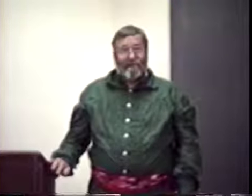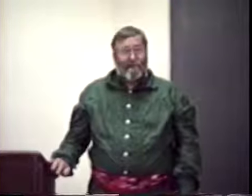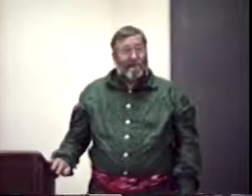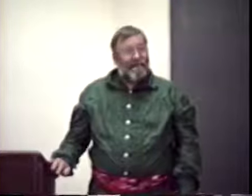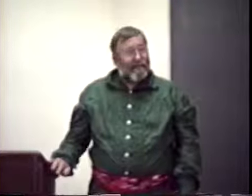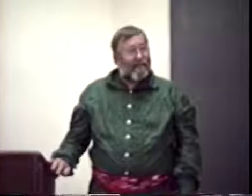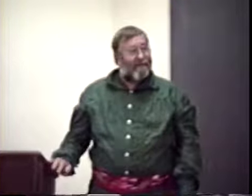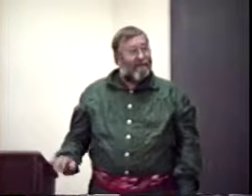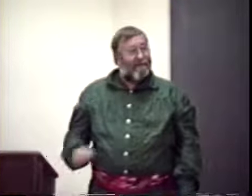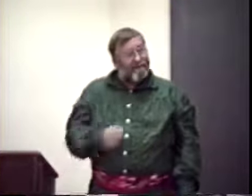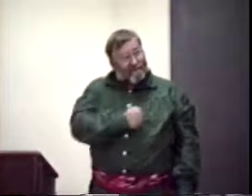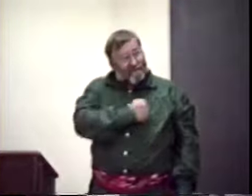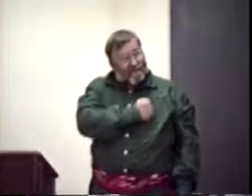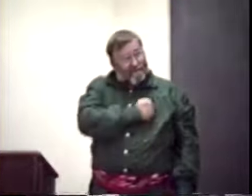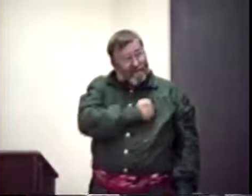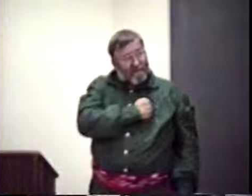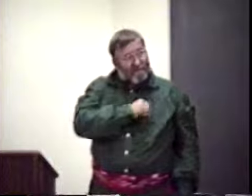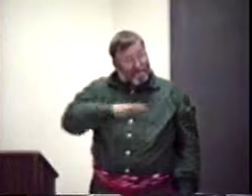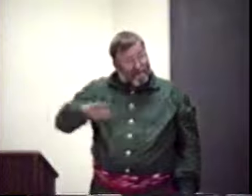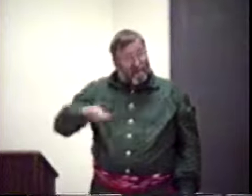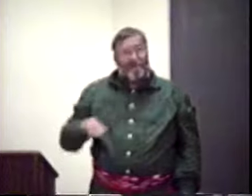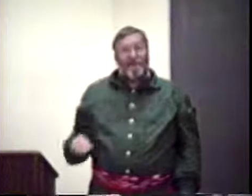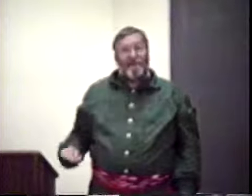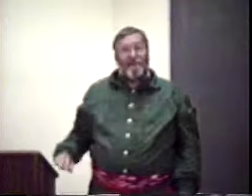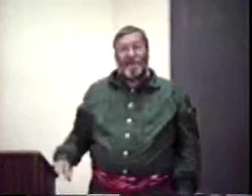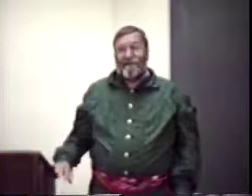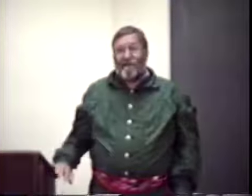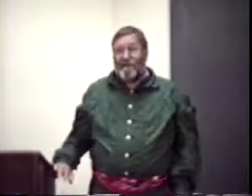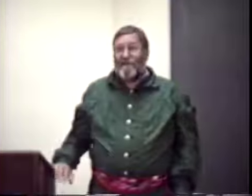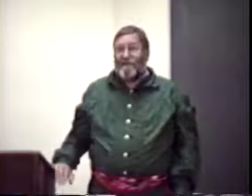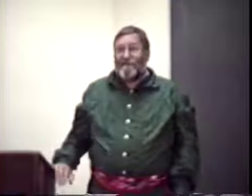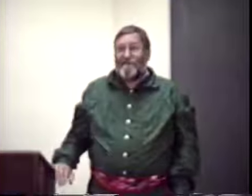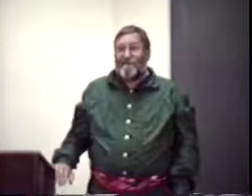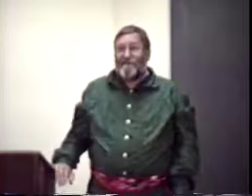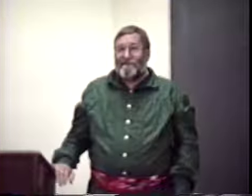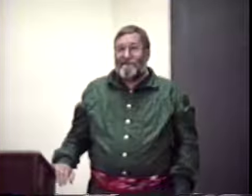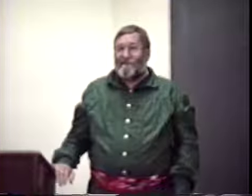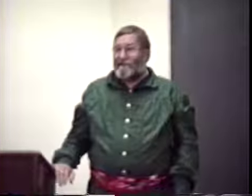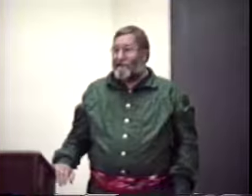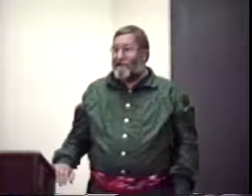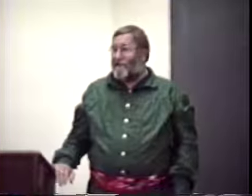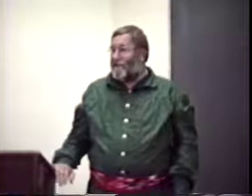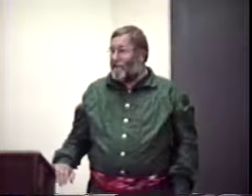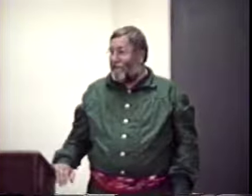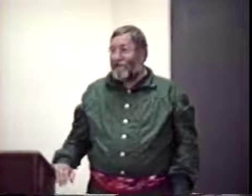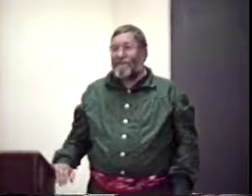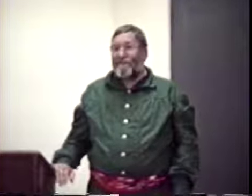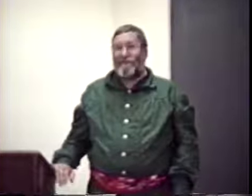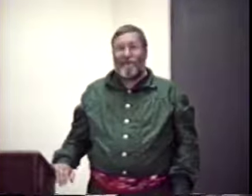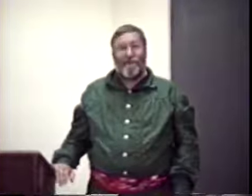good to be had. People can get their hearts up if they look into other